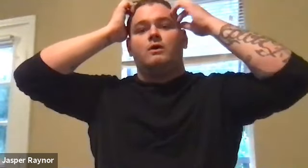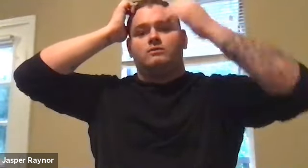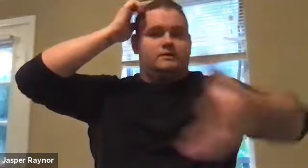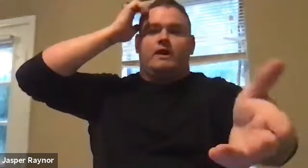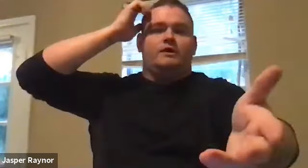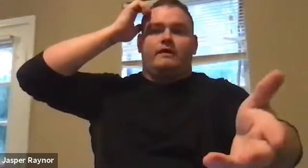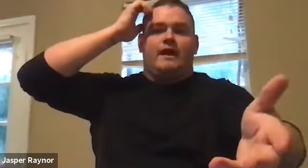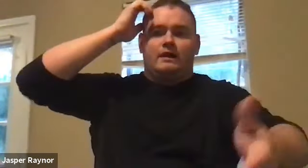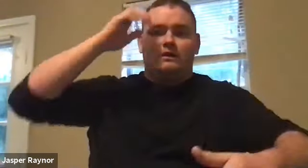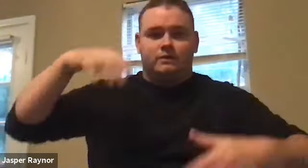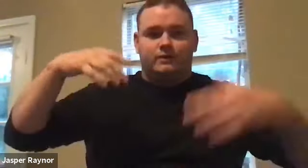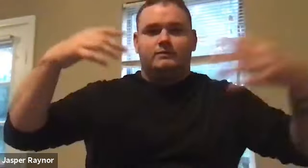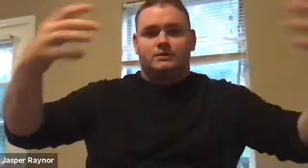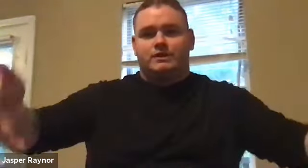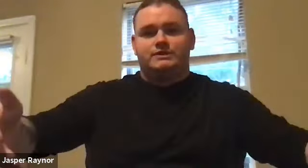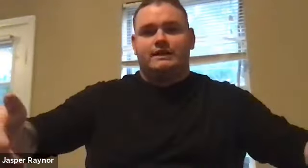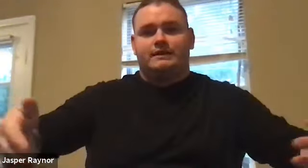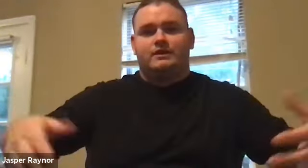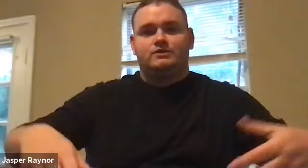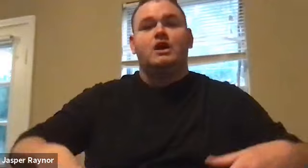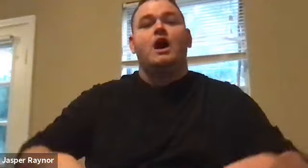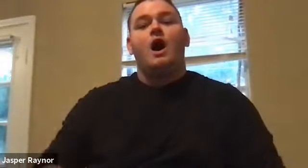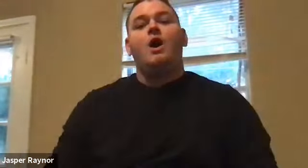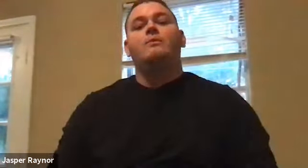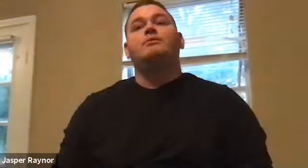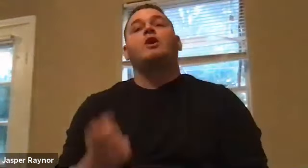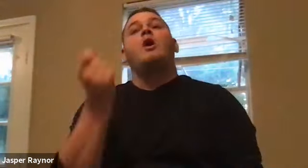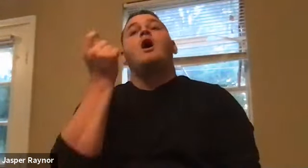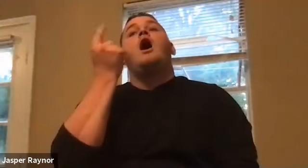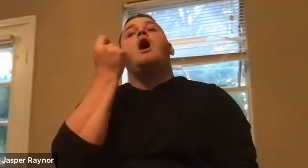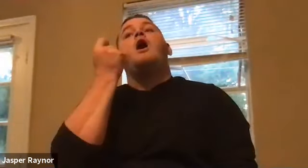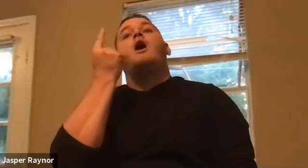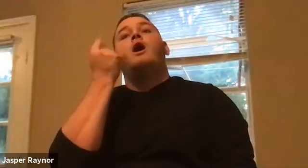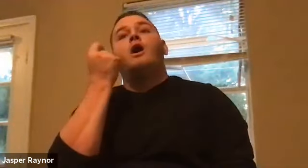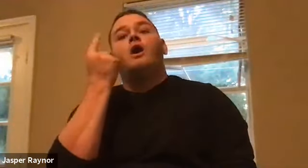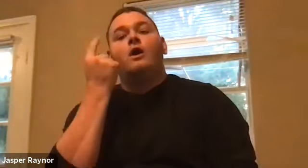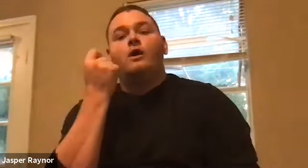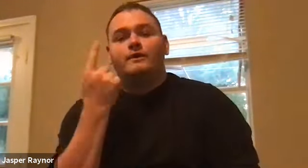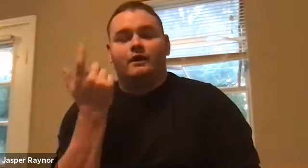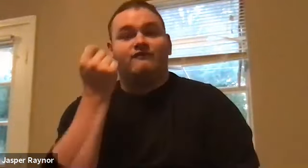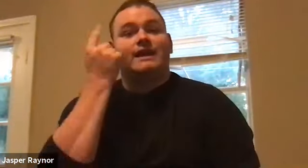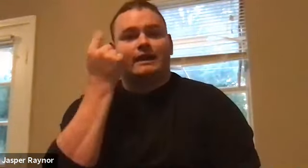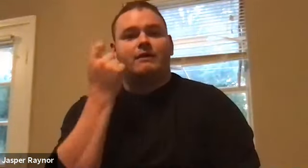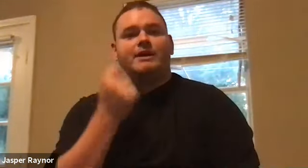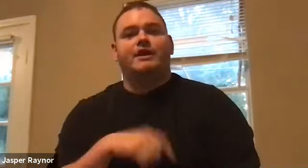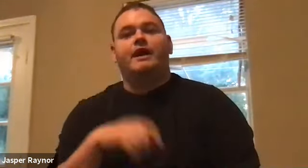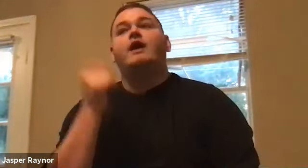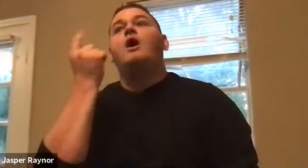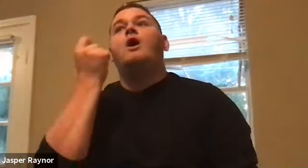oh, you've all done that. When you come to an understanding conclusion, oh, people go, oh, and they'll flick it right by their head. Oh,